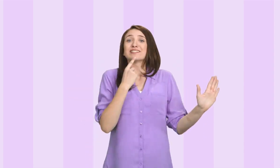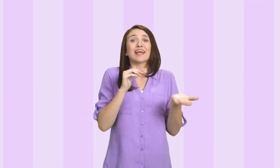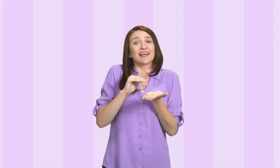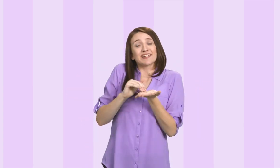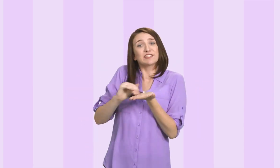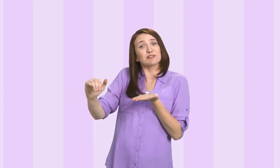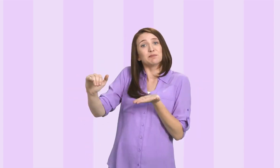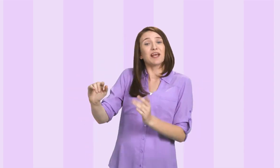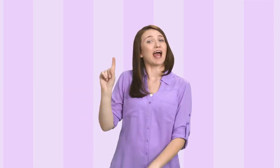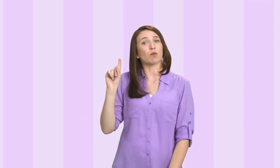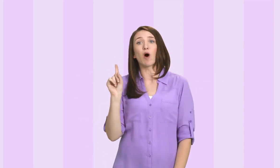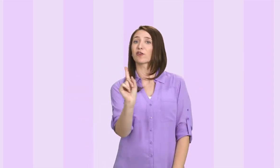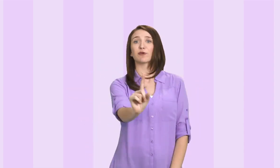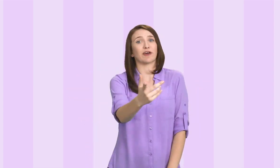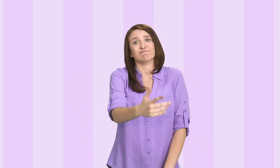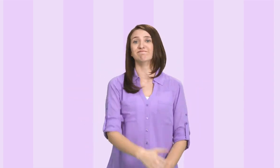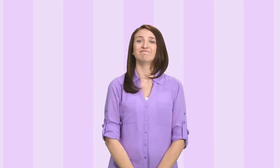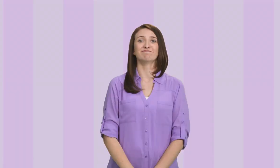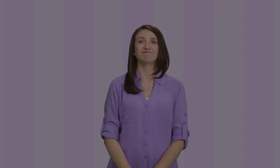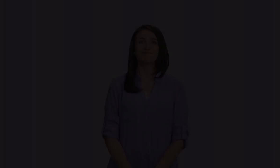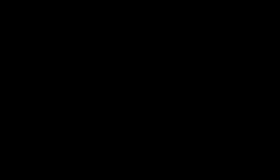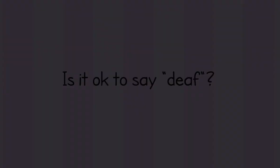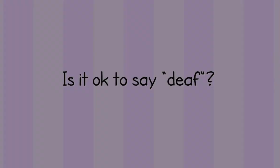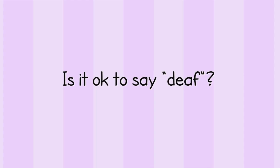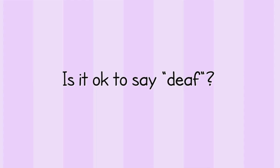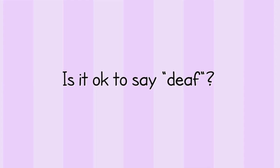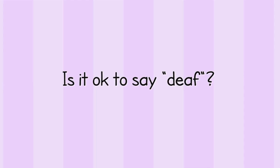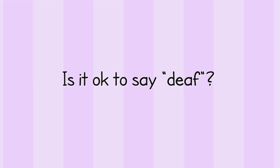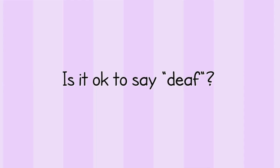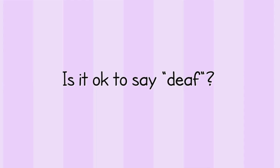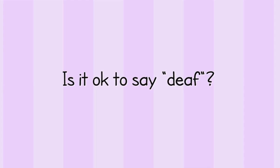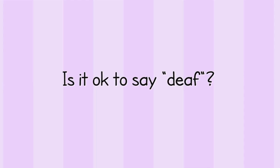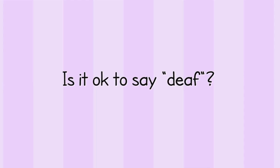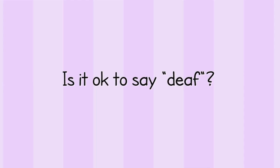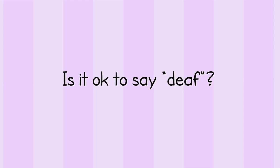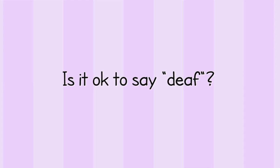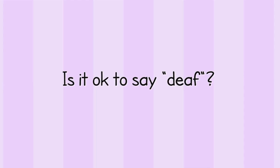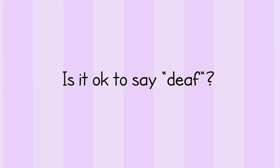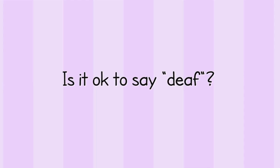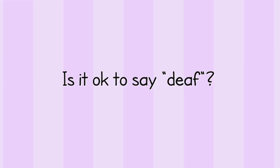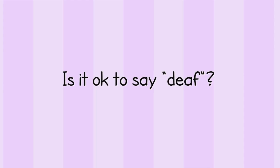say, "Excuse me," and walk through them. Leah, is it okay to say deaf?